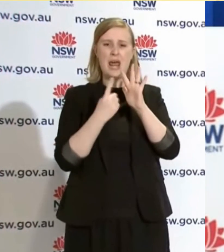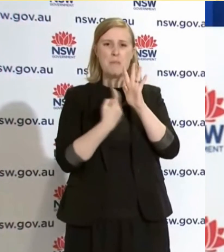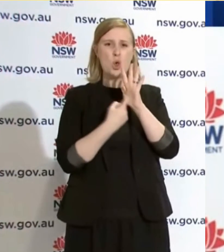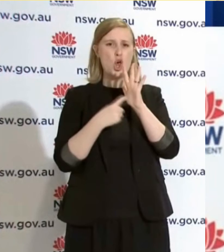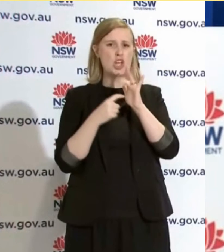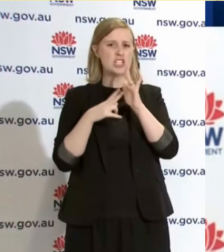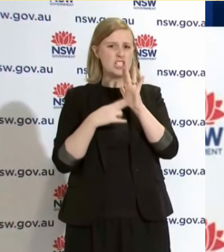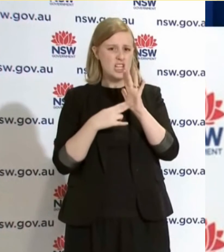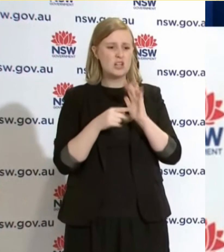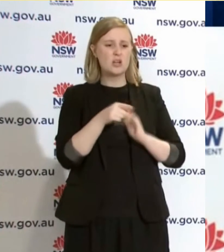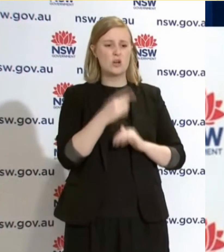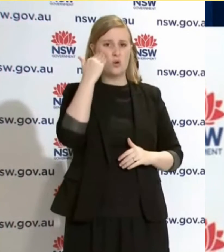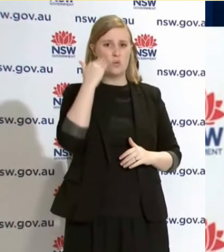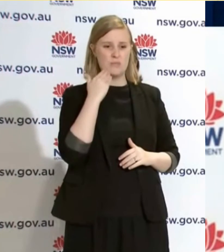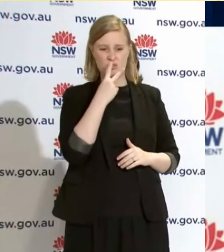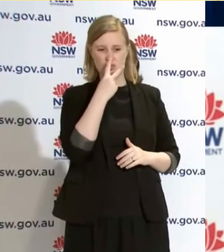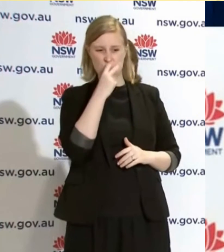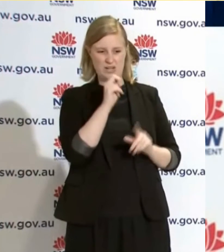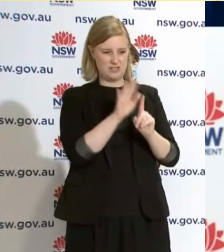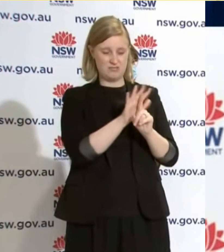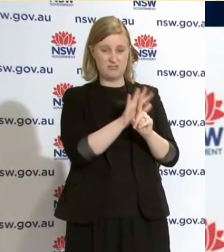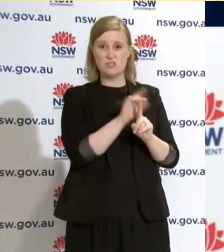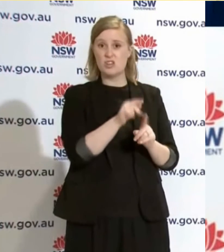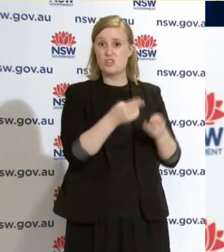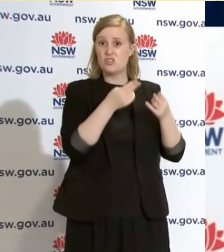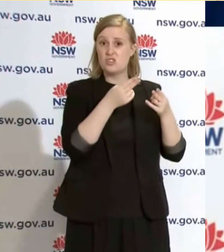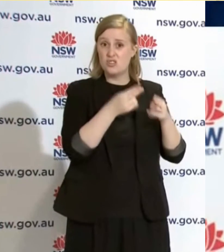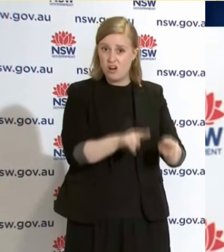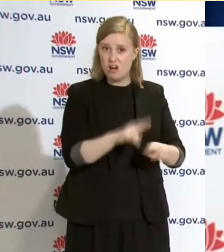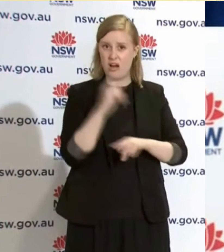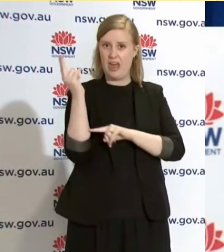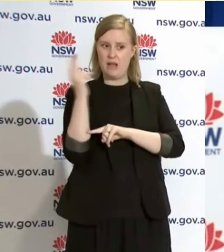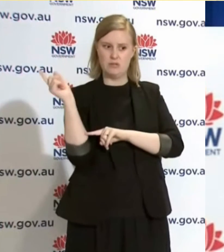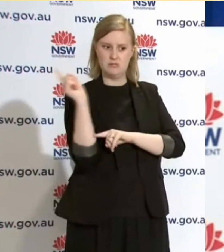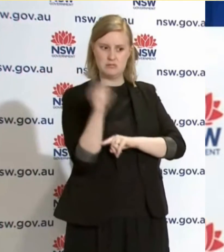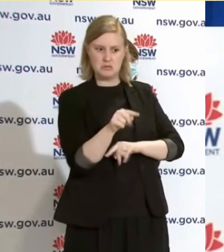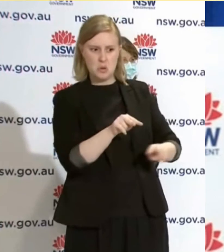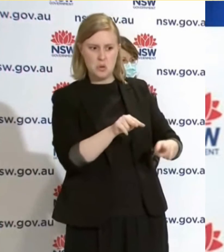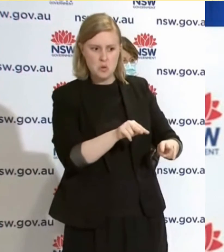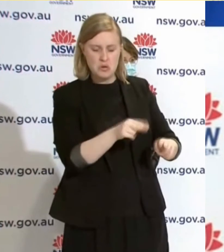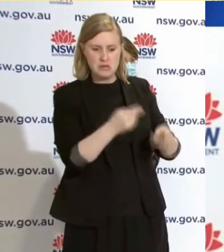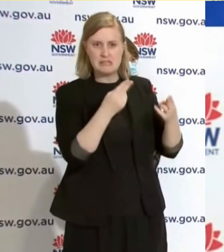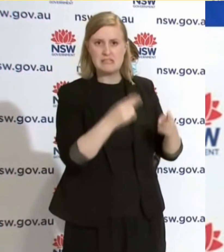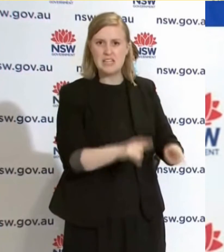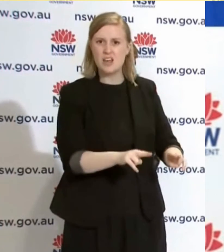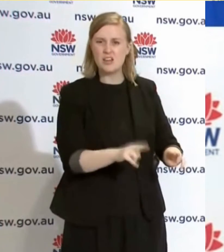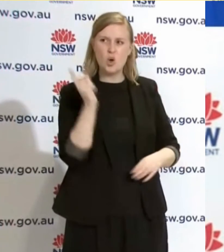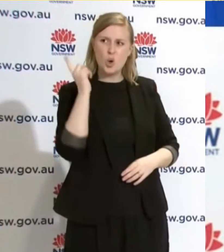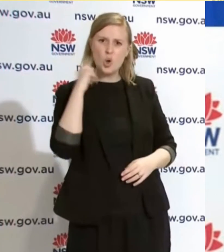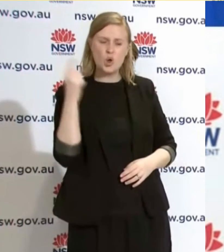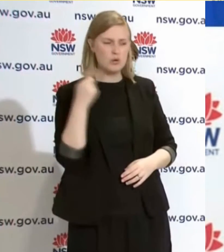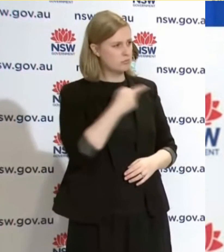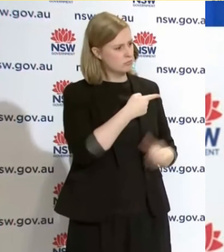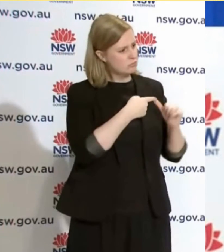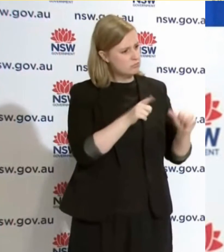woman in her 20s has died from COVID. Have you got any information on that? No, unfortunately I haven't, but we'd be happy to update you afterwards. But we were